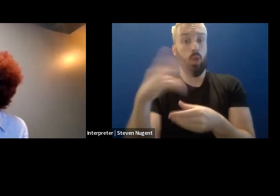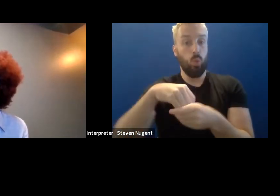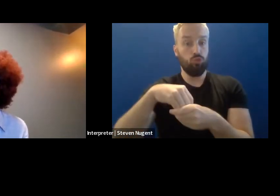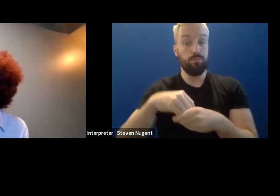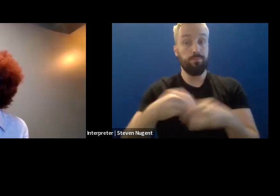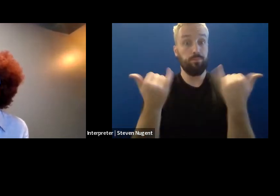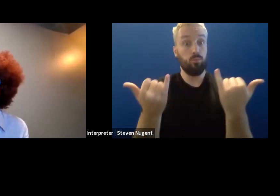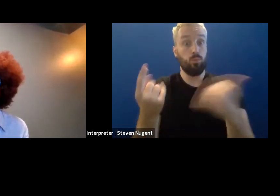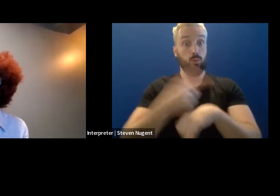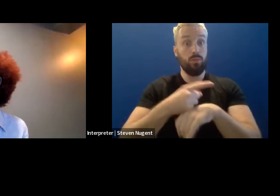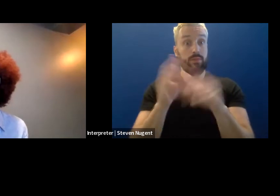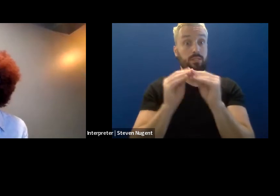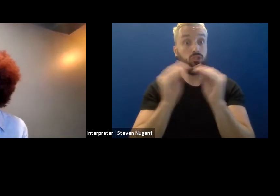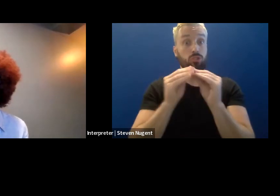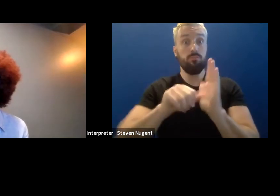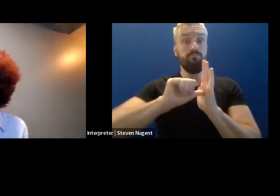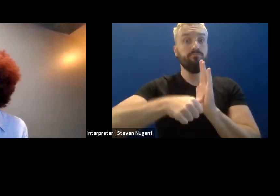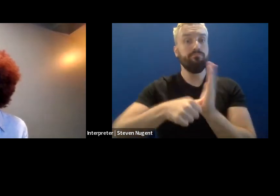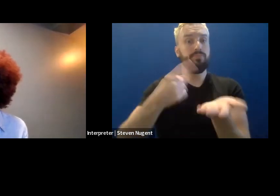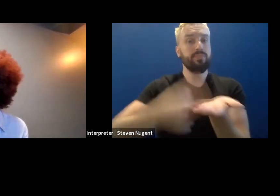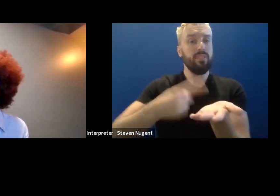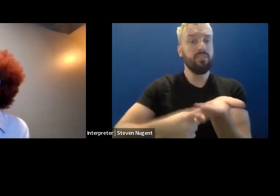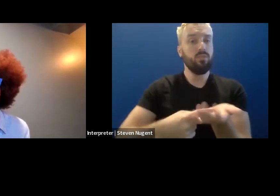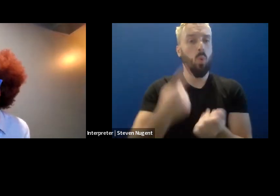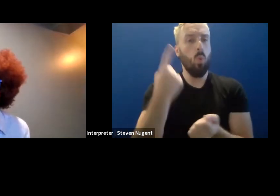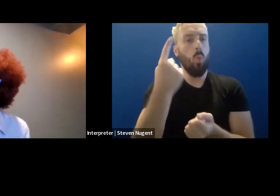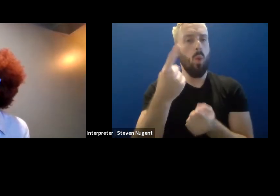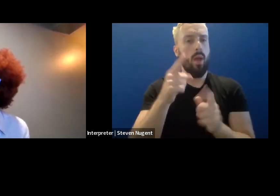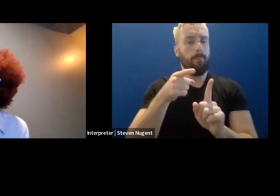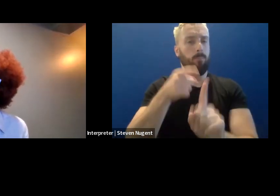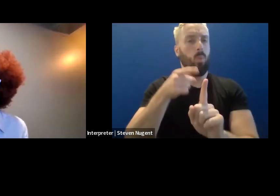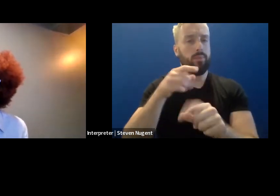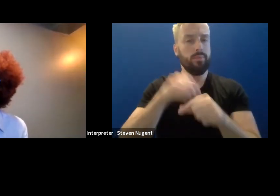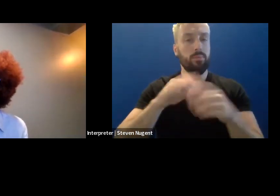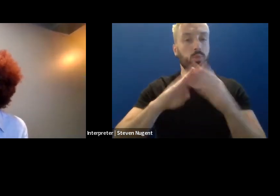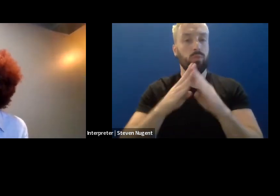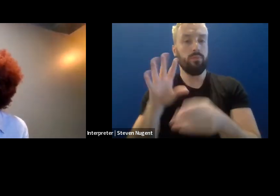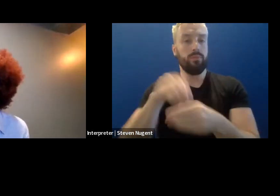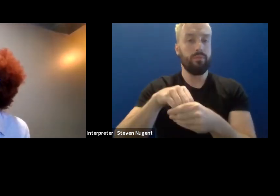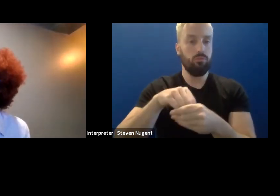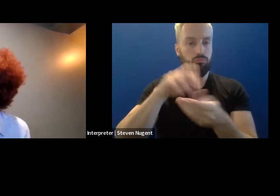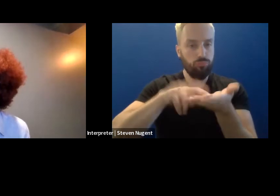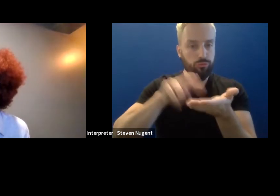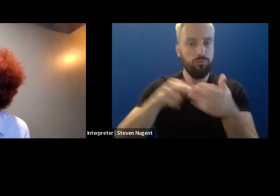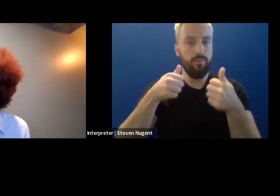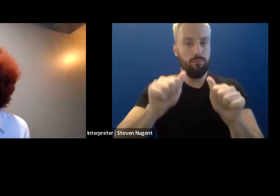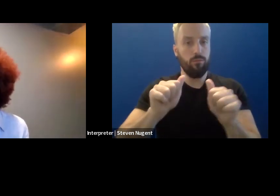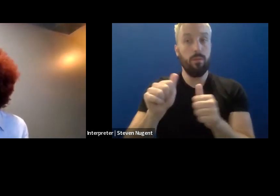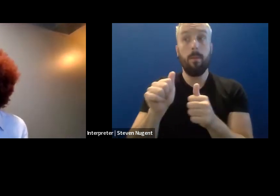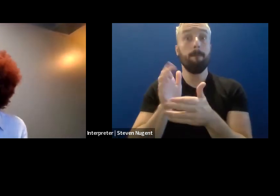session aims to highlight and discuss just one of the tripping points in community-engaged research efforts, partner